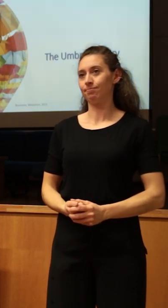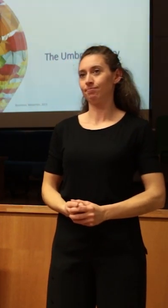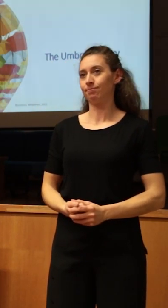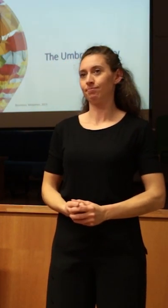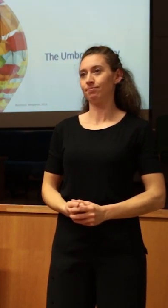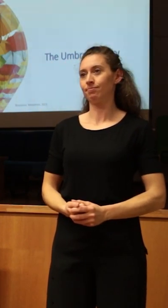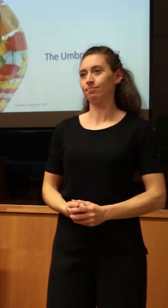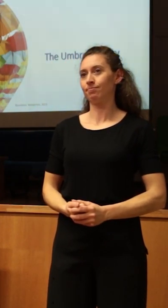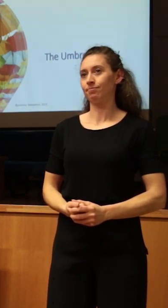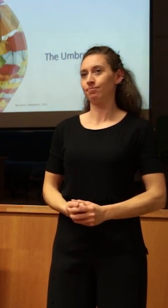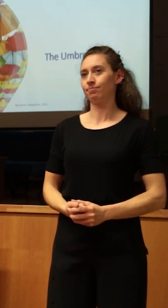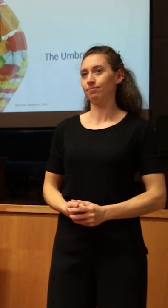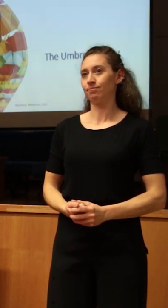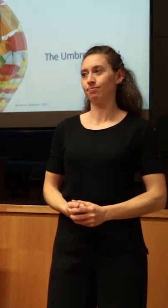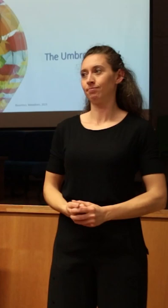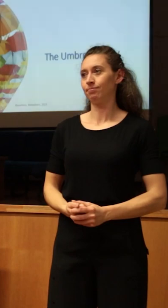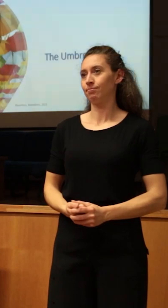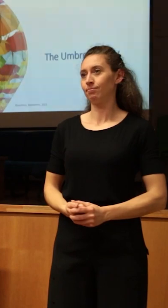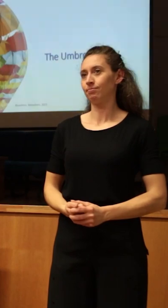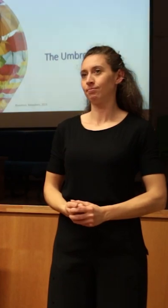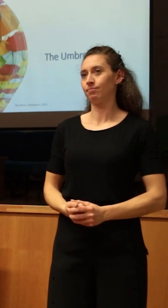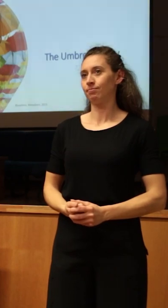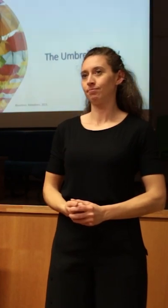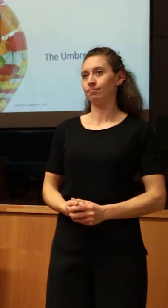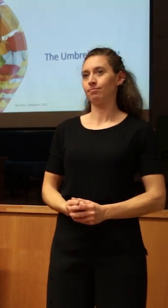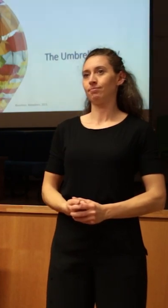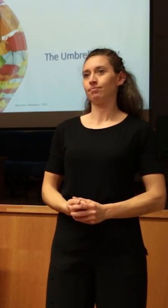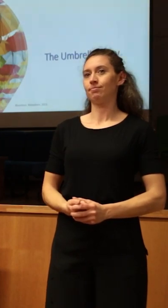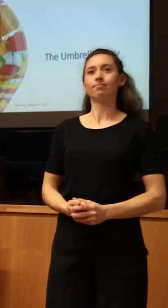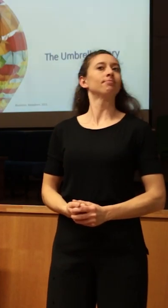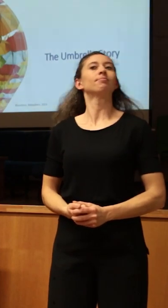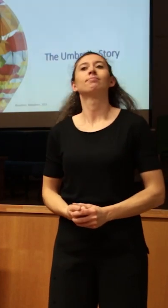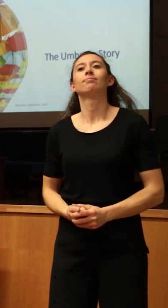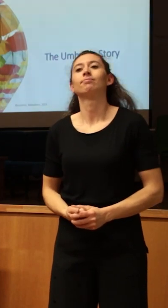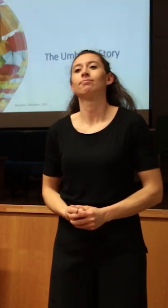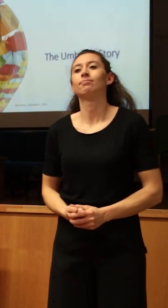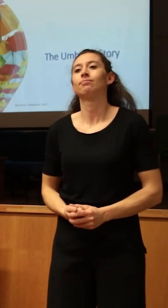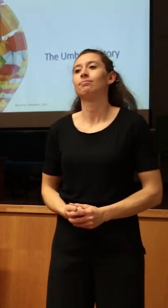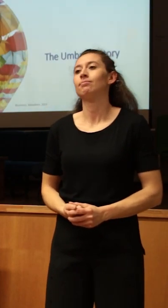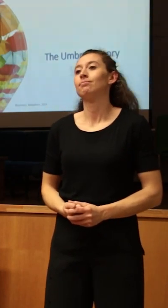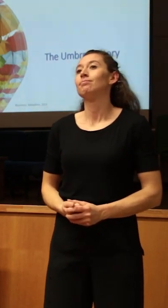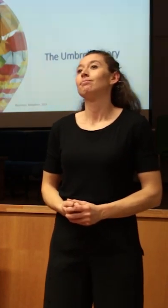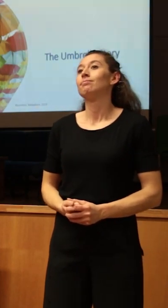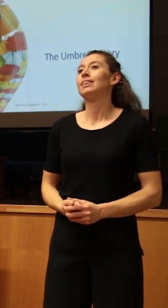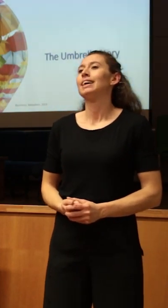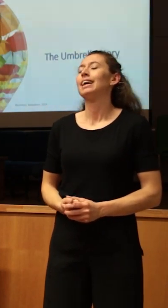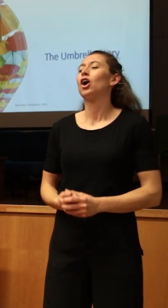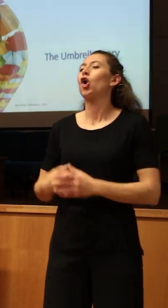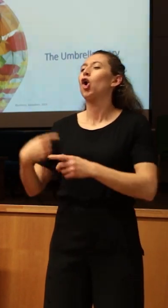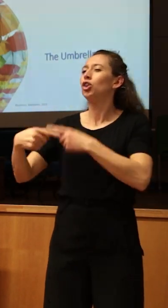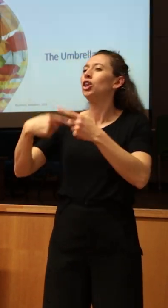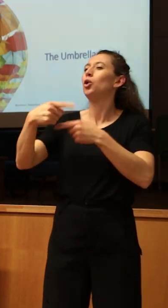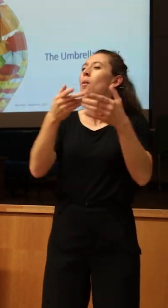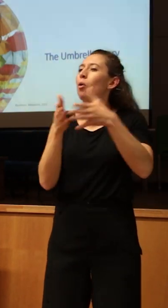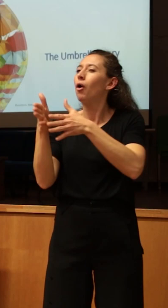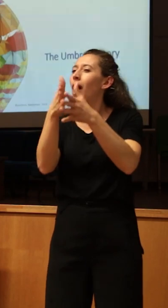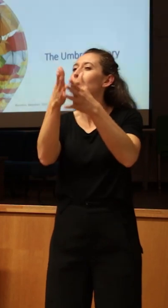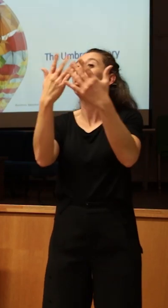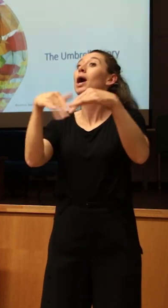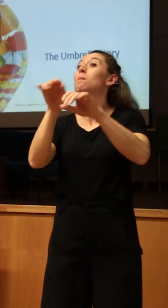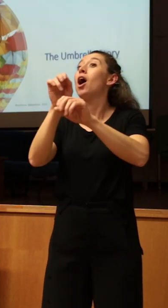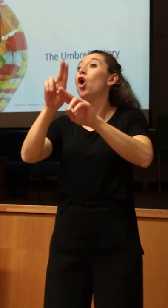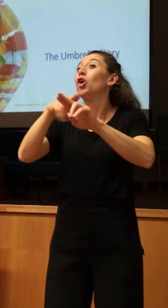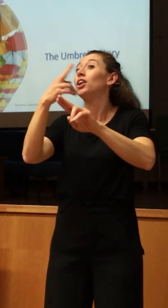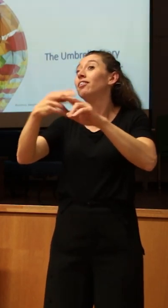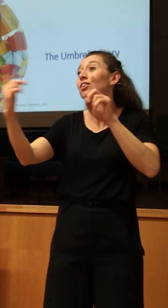know, it's a globe, right? So if we keep walking, then we might cross the paths. Yeah, vamos a seguir caminando por estos caminos, así que capaz que nos volvemos